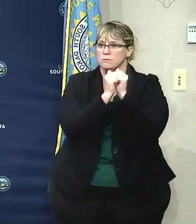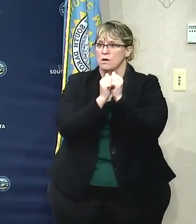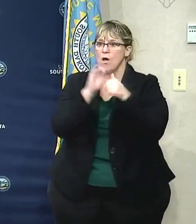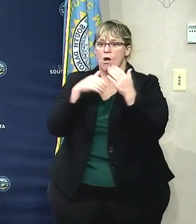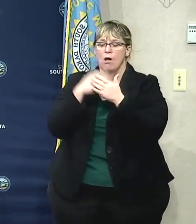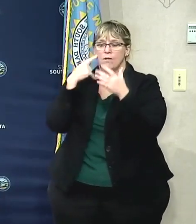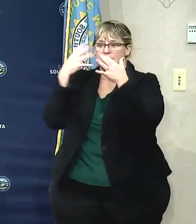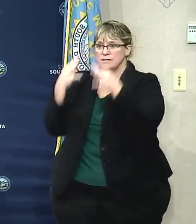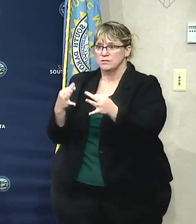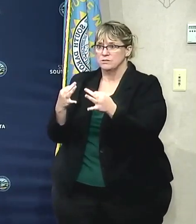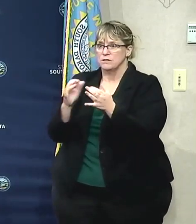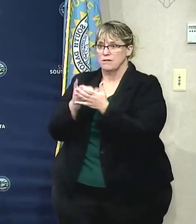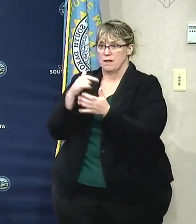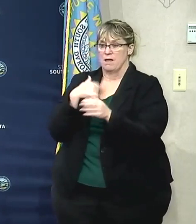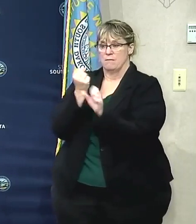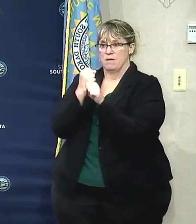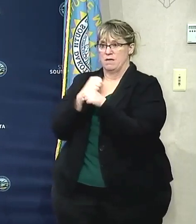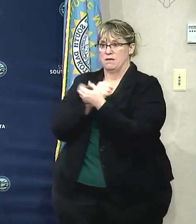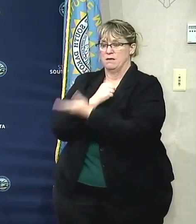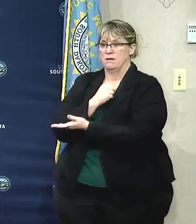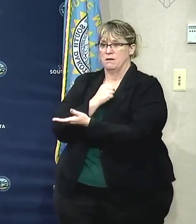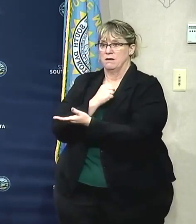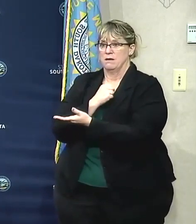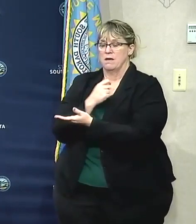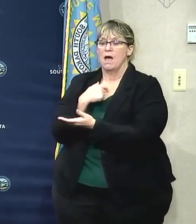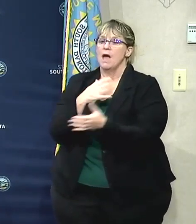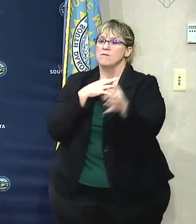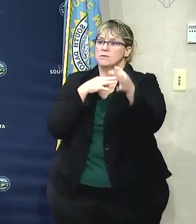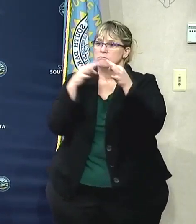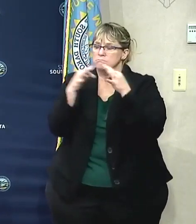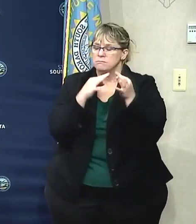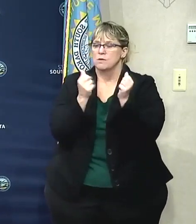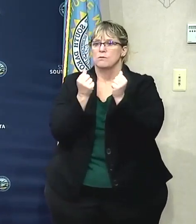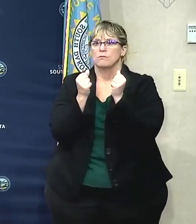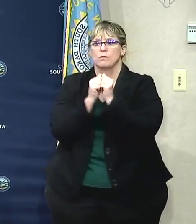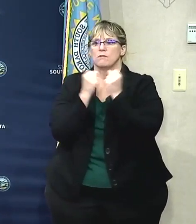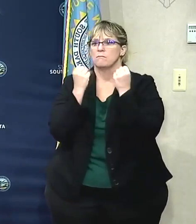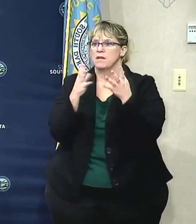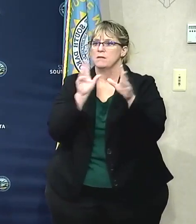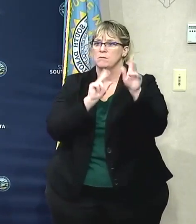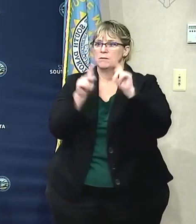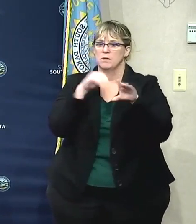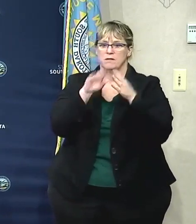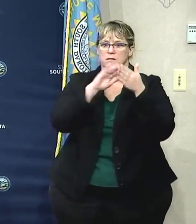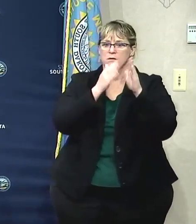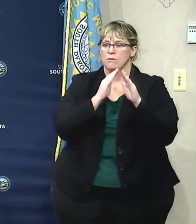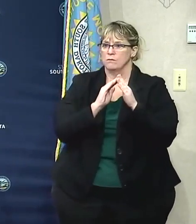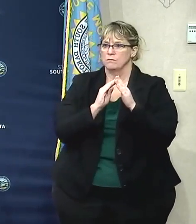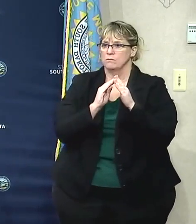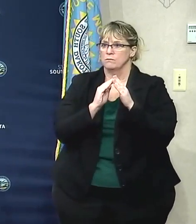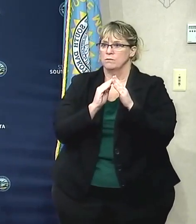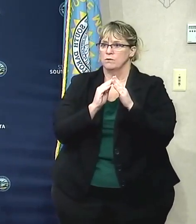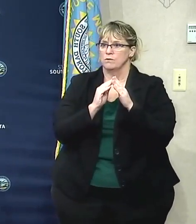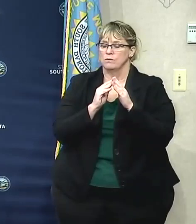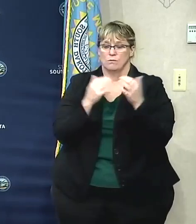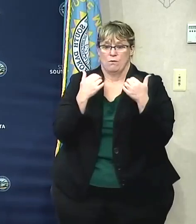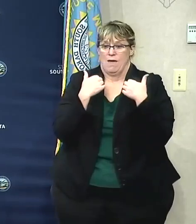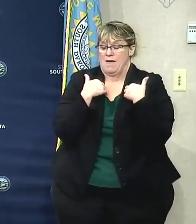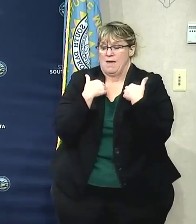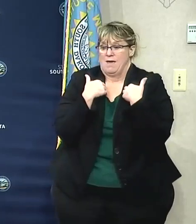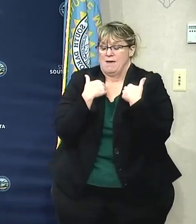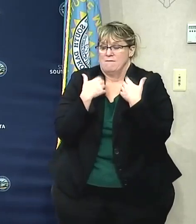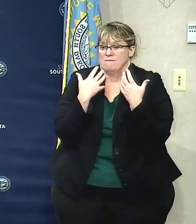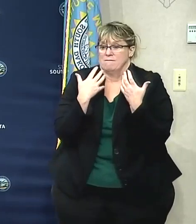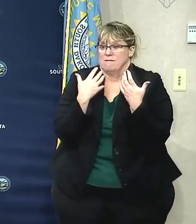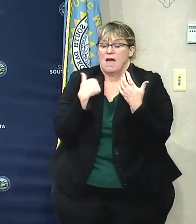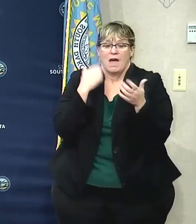of the decisions that I am making. I've talked to so many local officials who are stretched so thin. I know